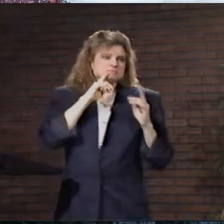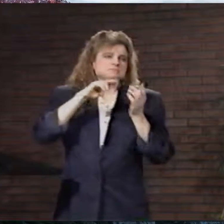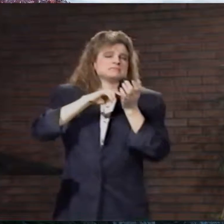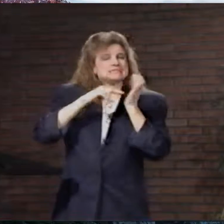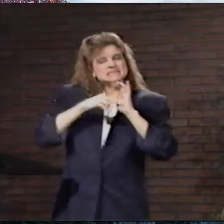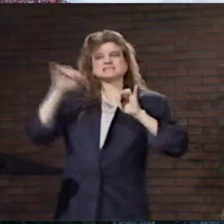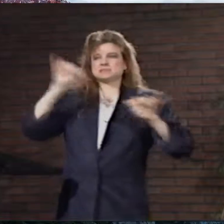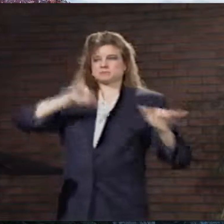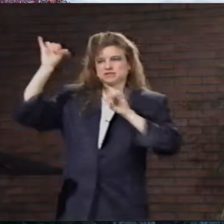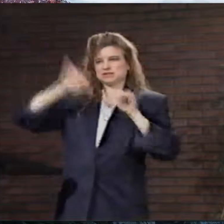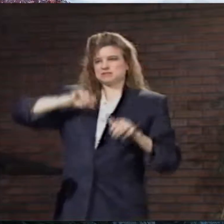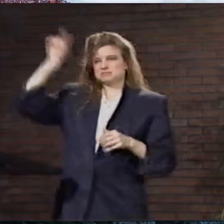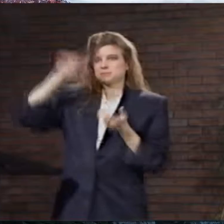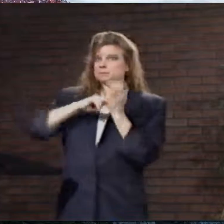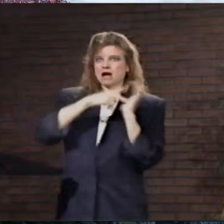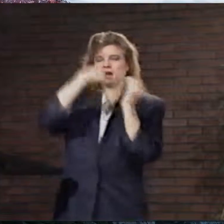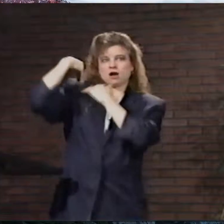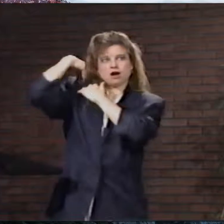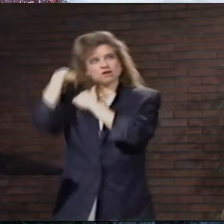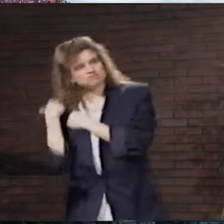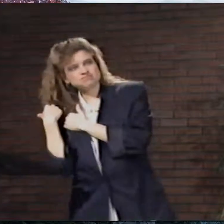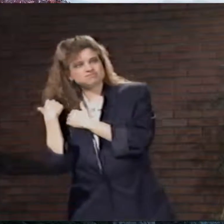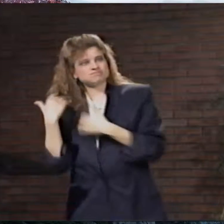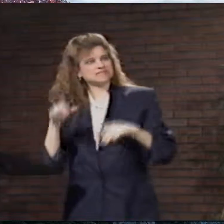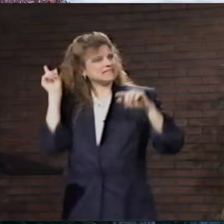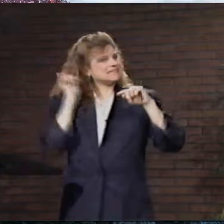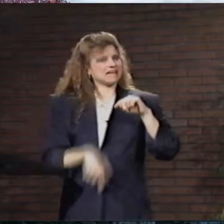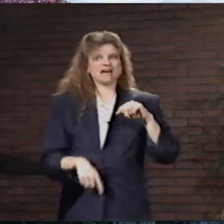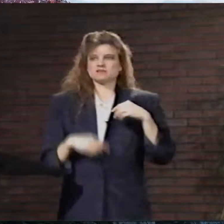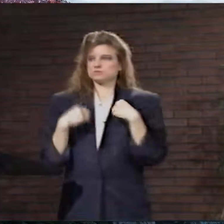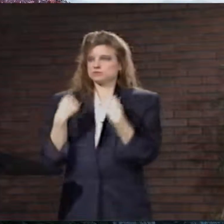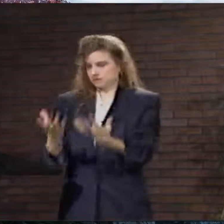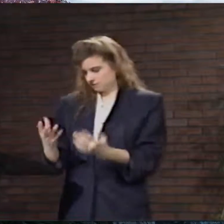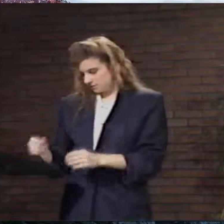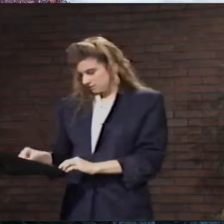but they have different something.